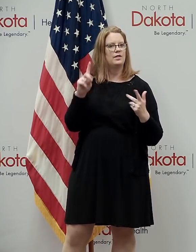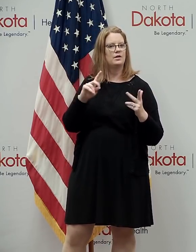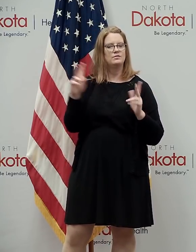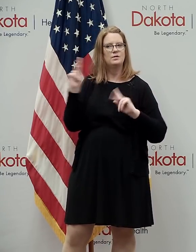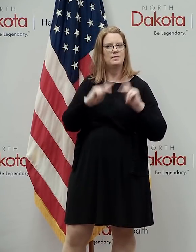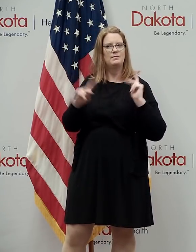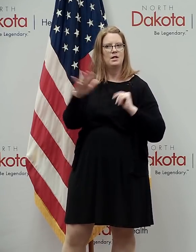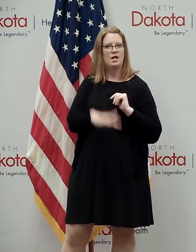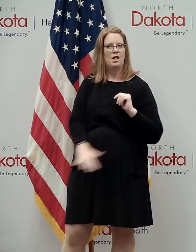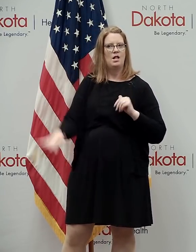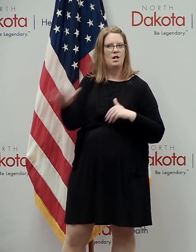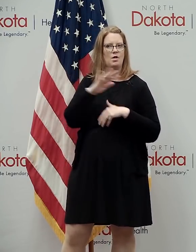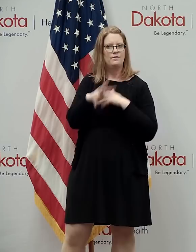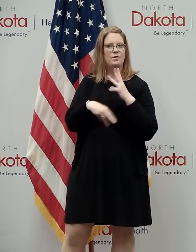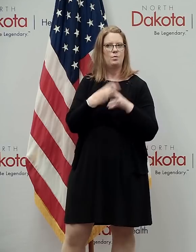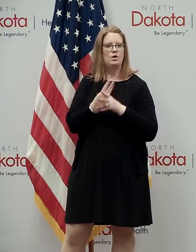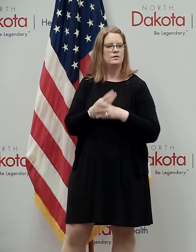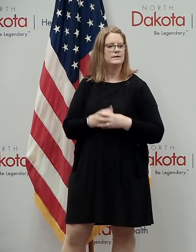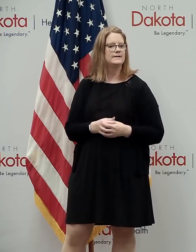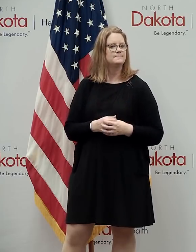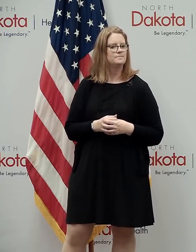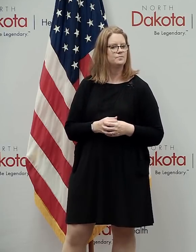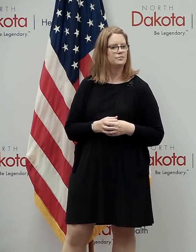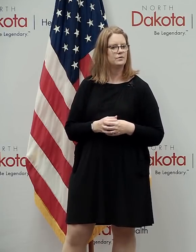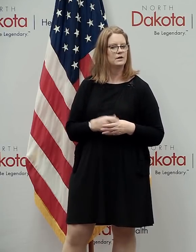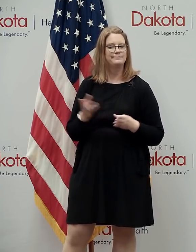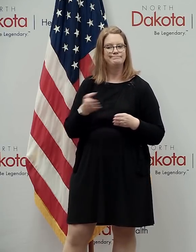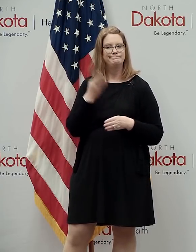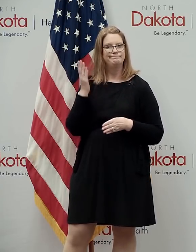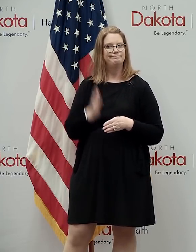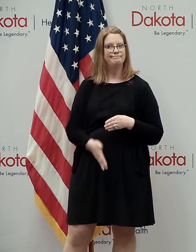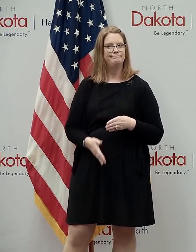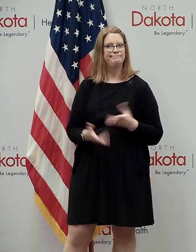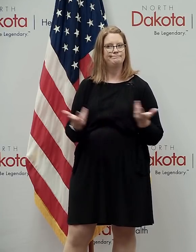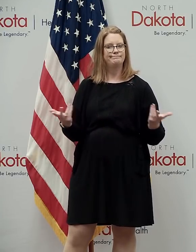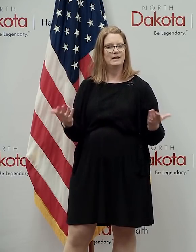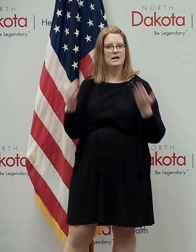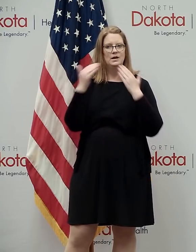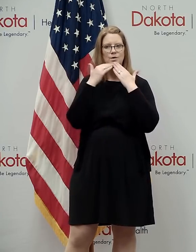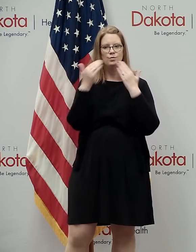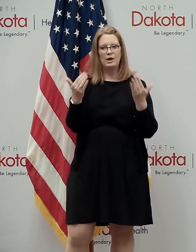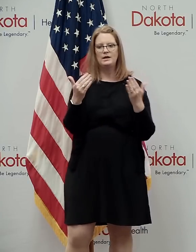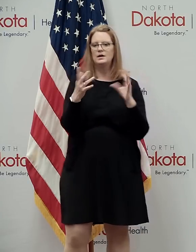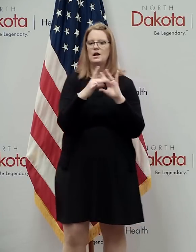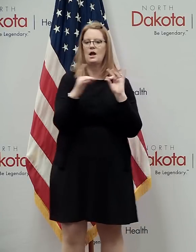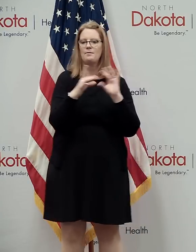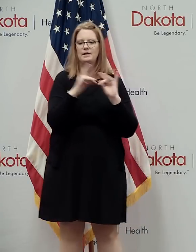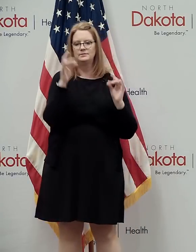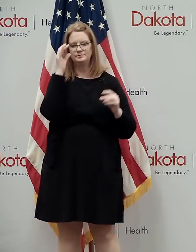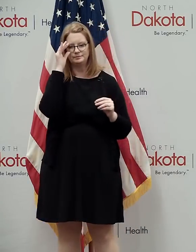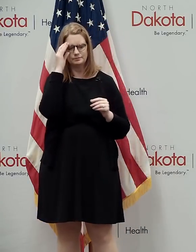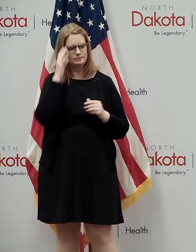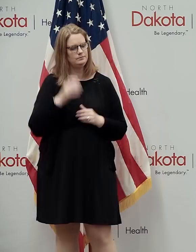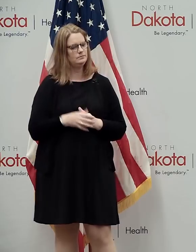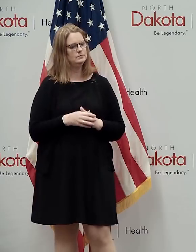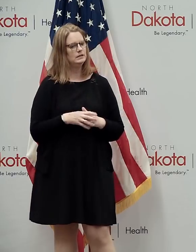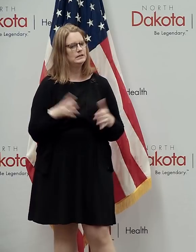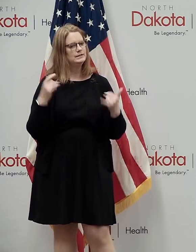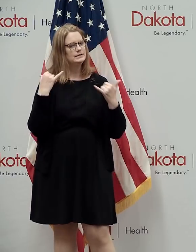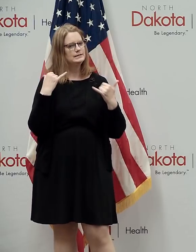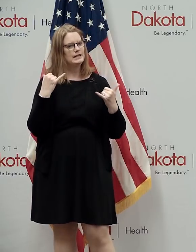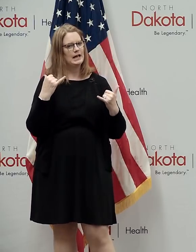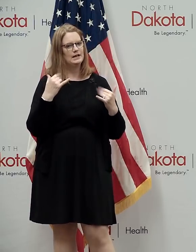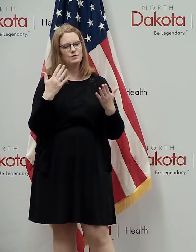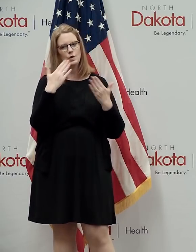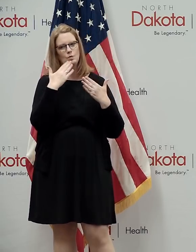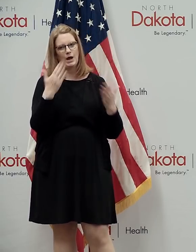citizens around the world. In closing, gratitude comment we want to share. Today we want to share